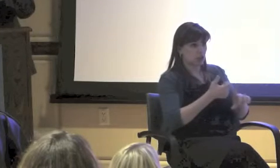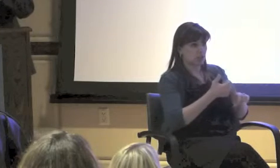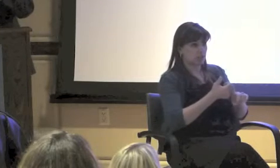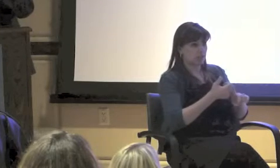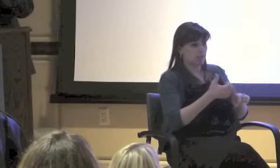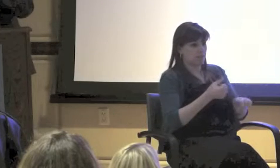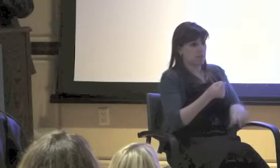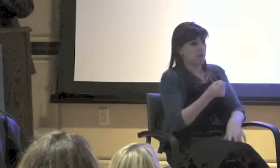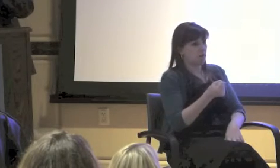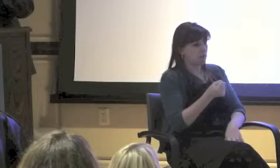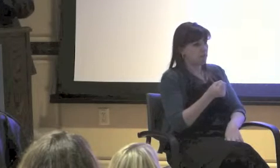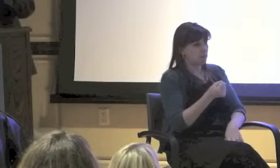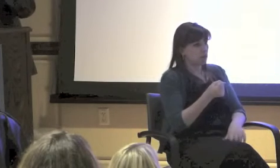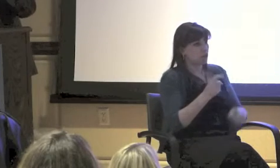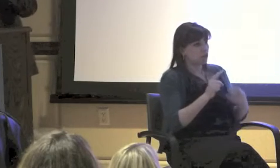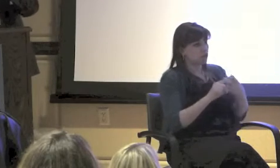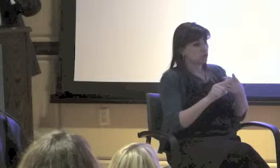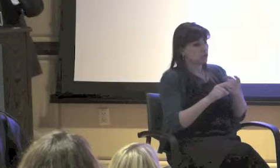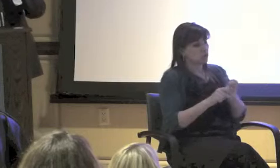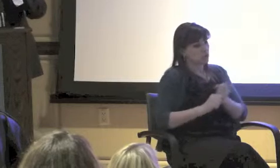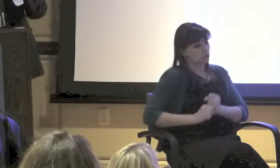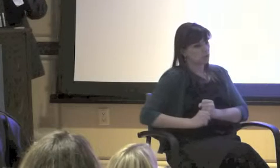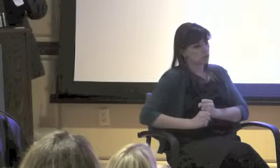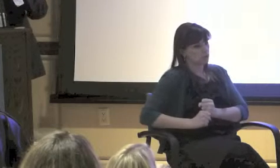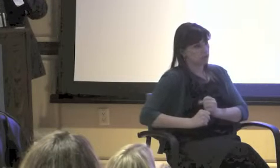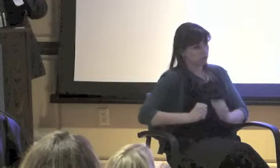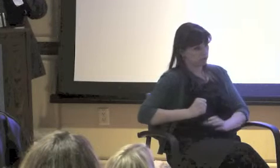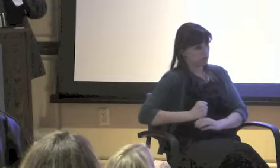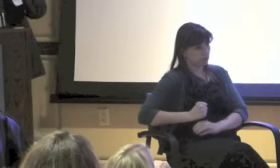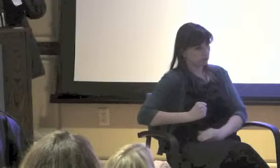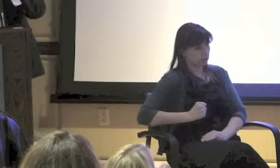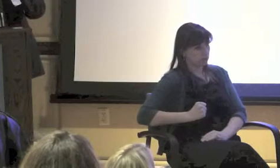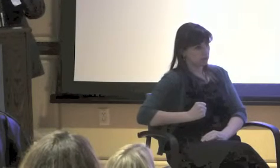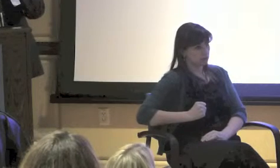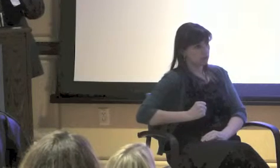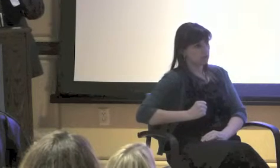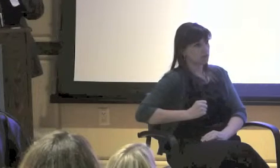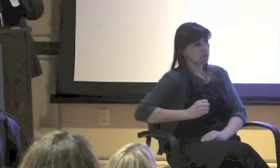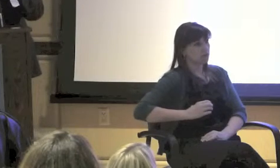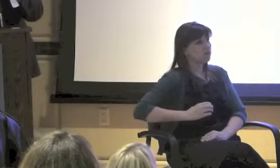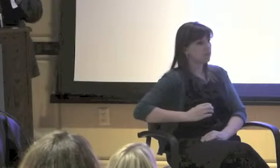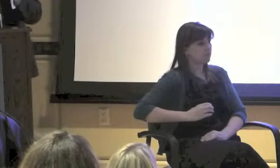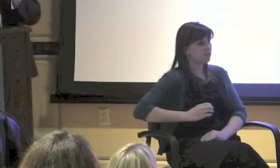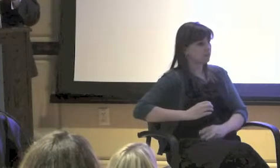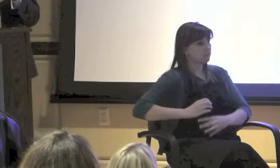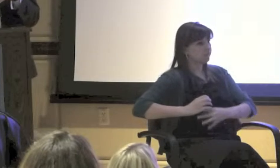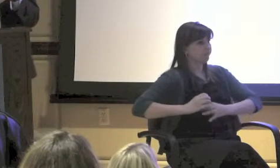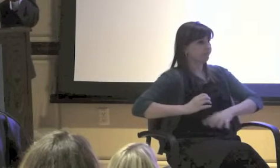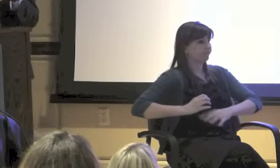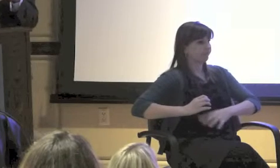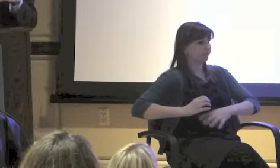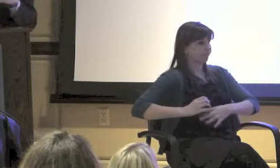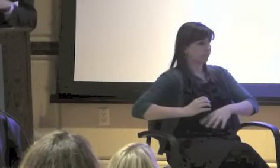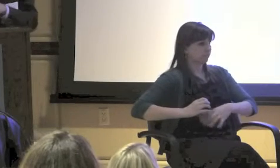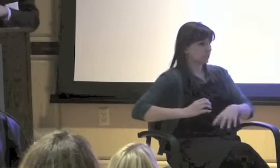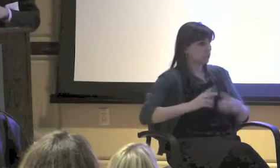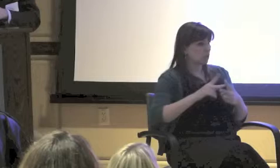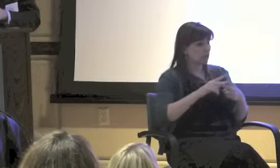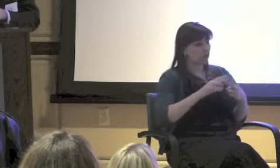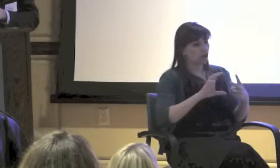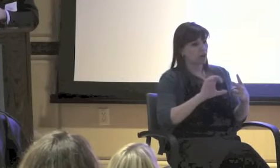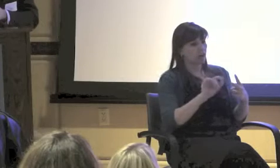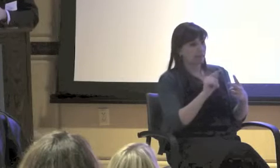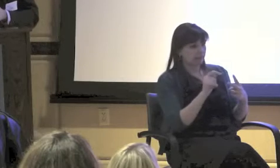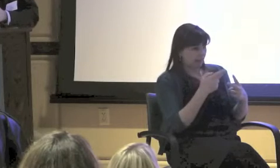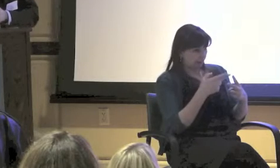to relieve the pressure that's in the bladder cuff, and that will open it up so that you can either